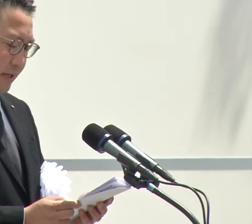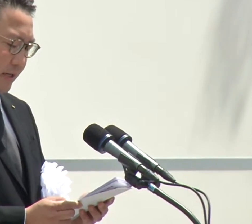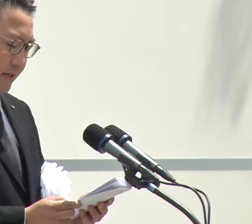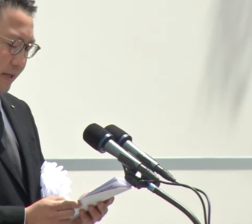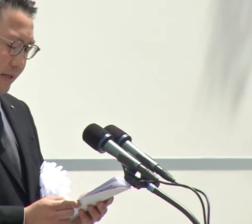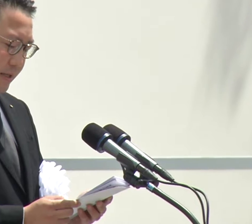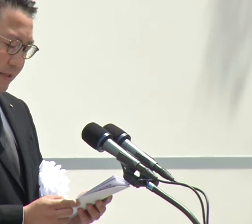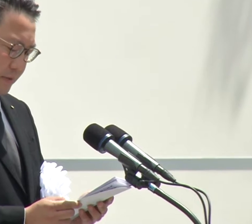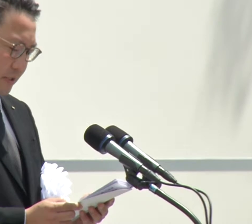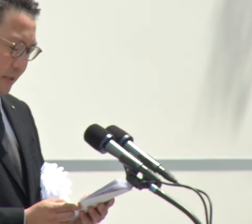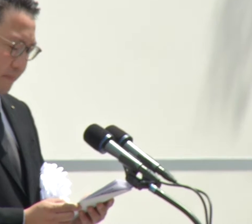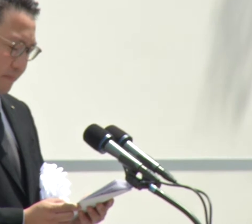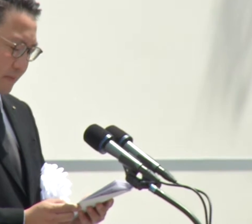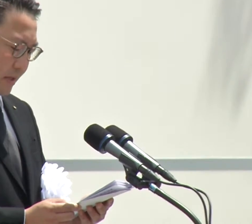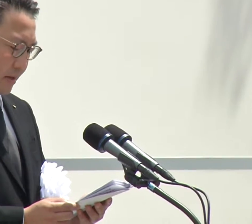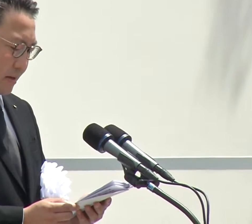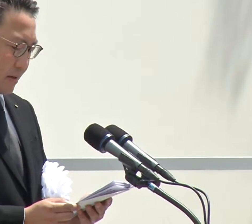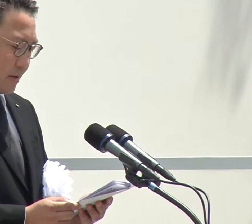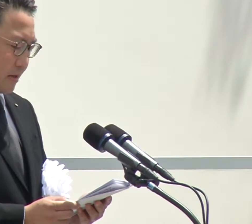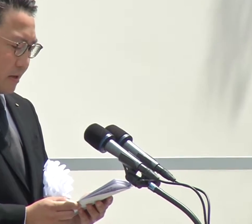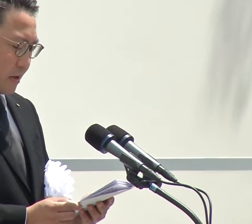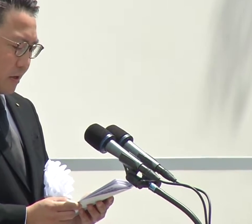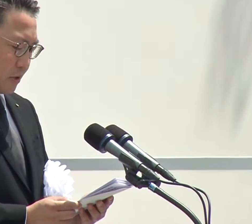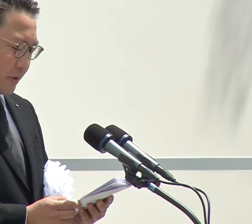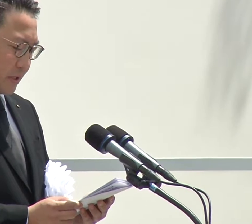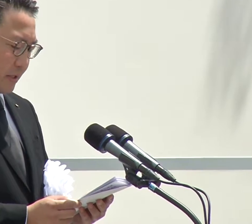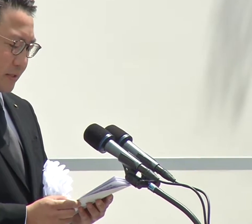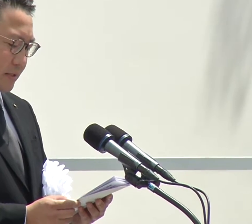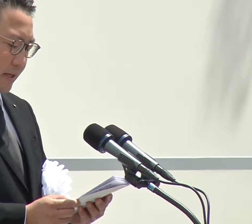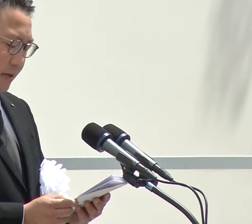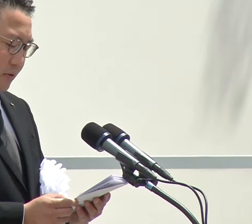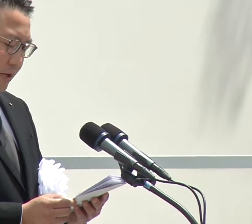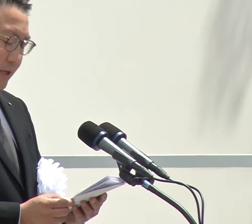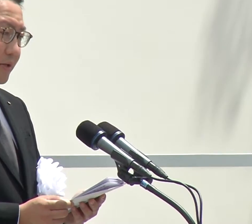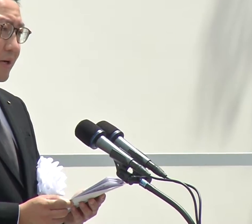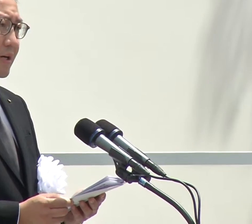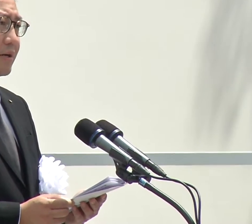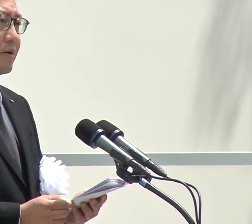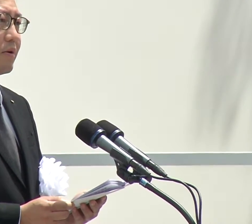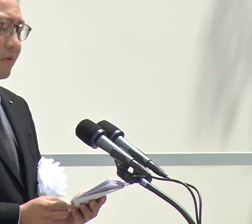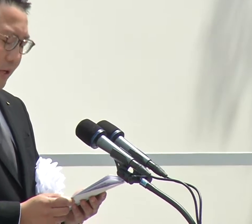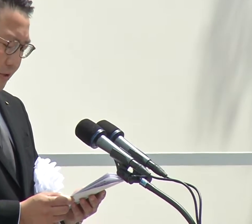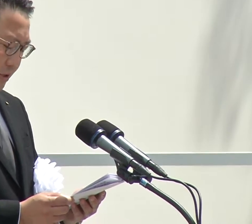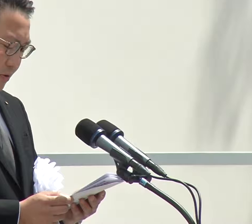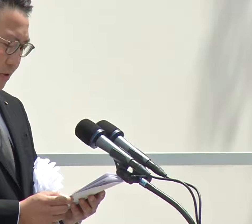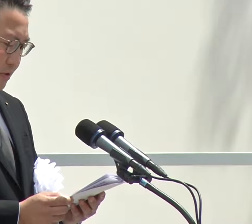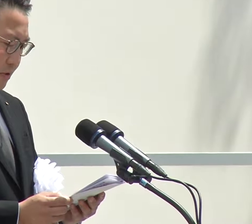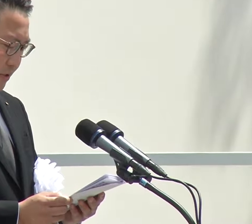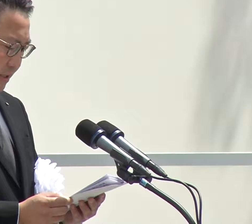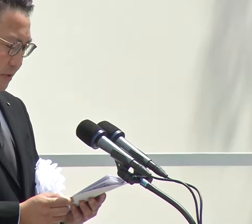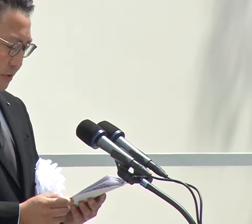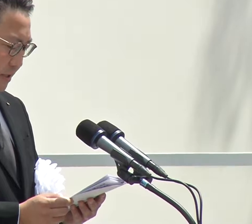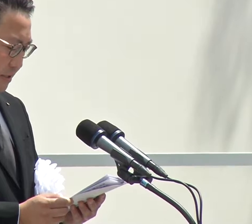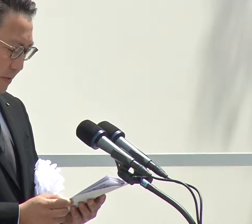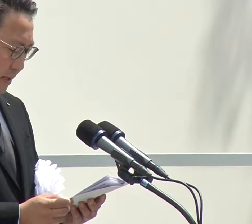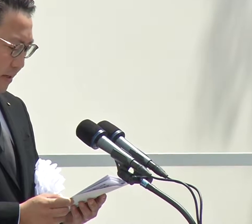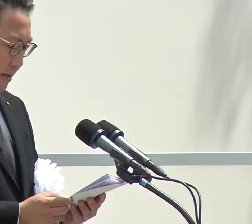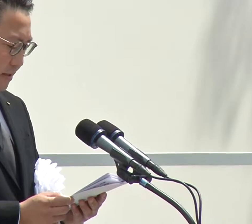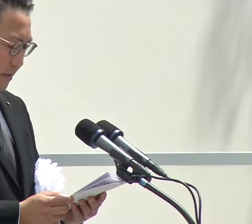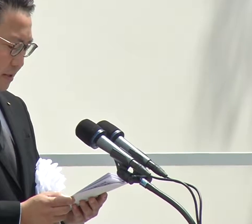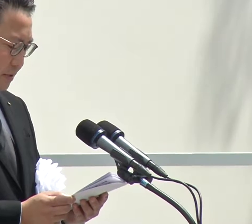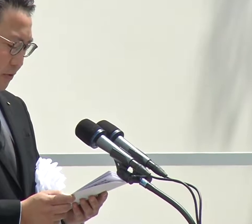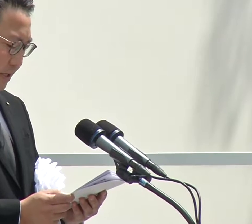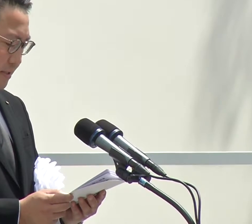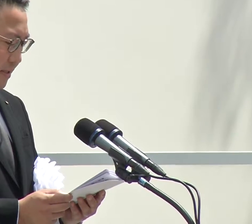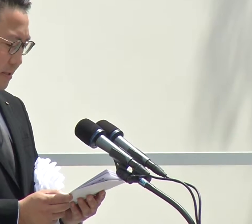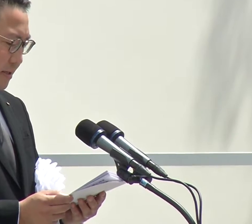was held in June this year, and the NPT Review Conference was convened on the 1st of this month. Prime Minister Kishida